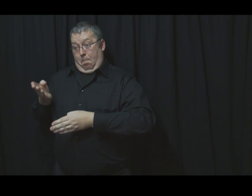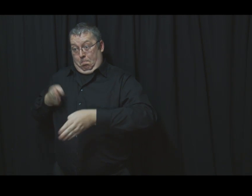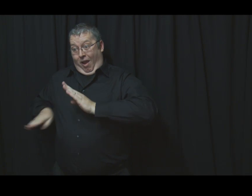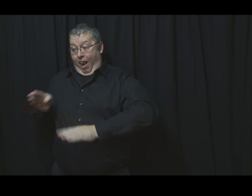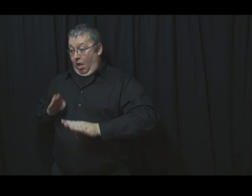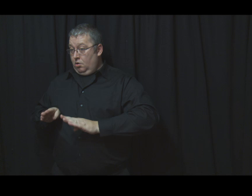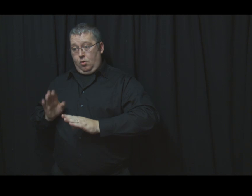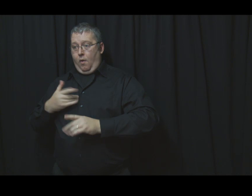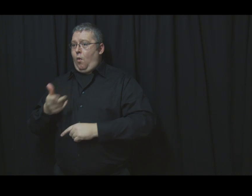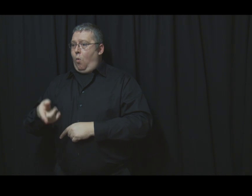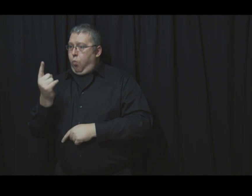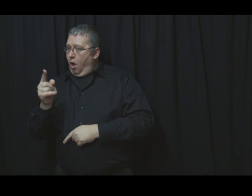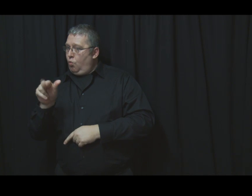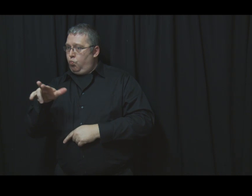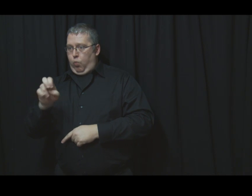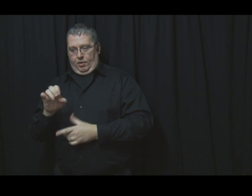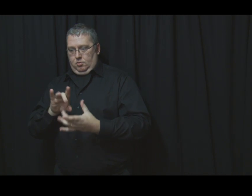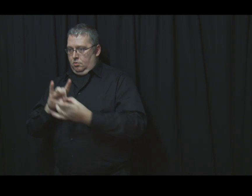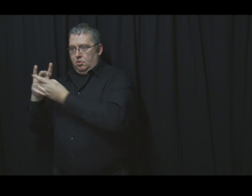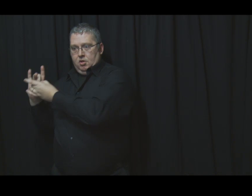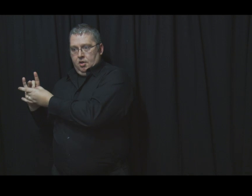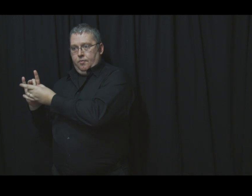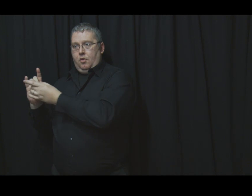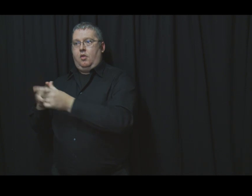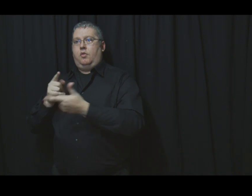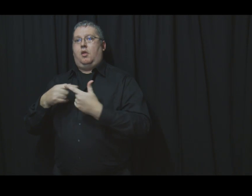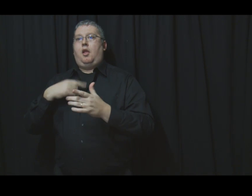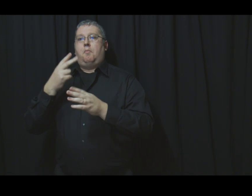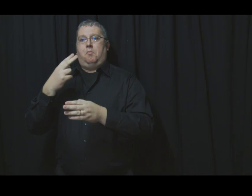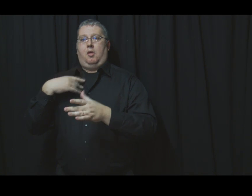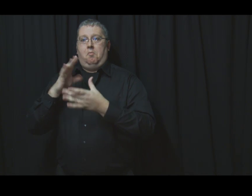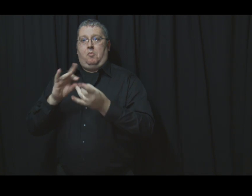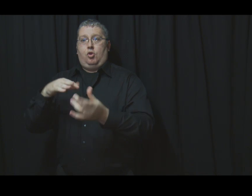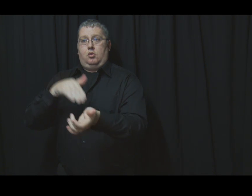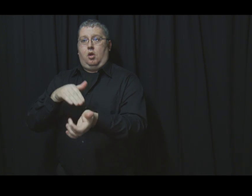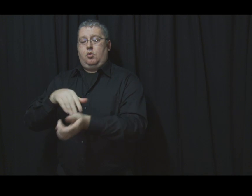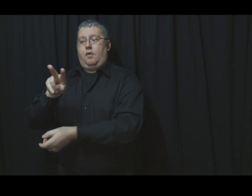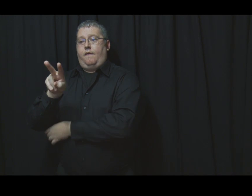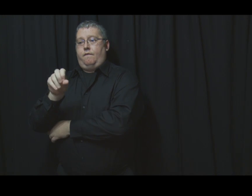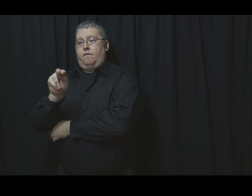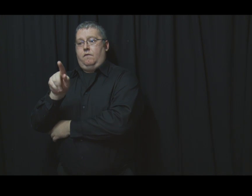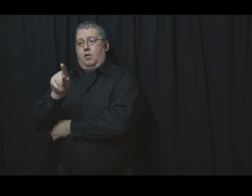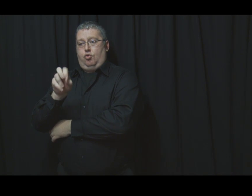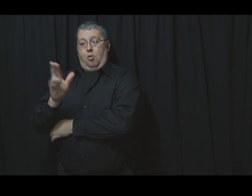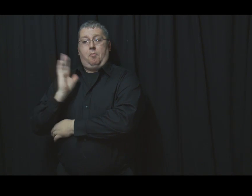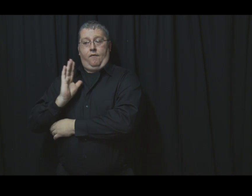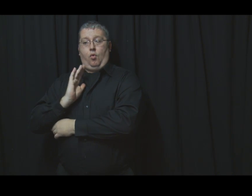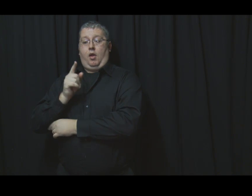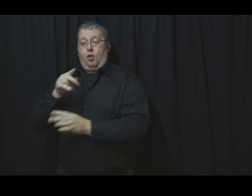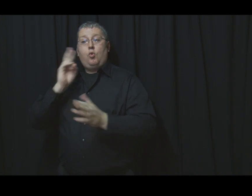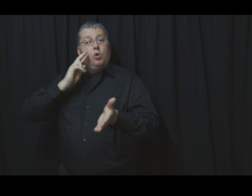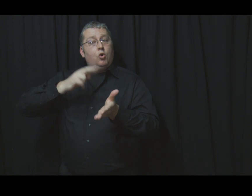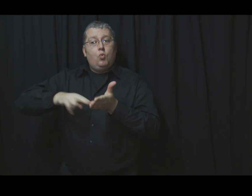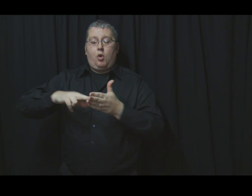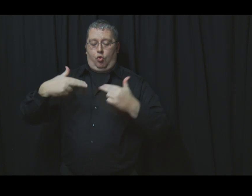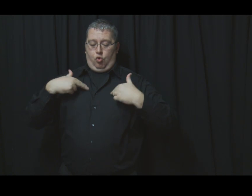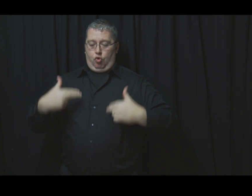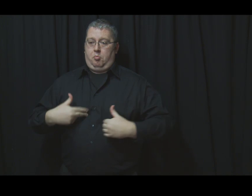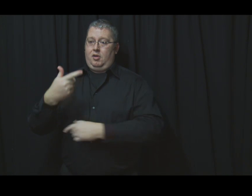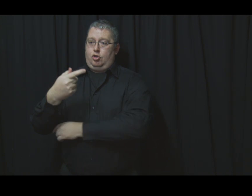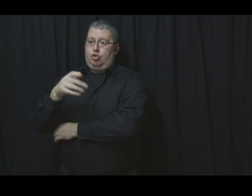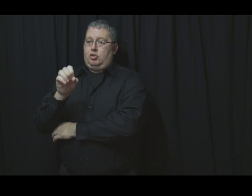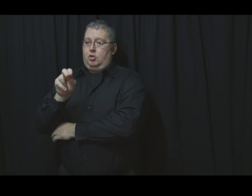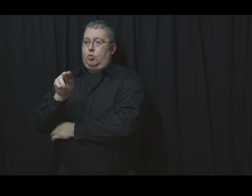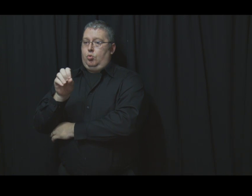of humans. Well, I mentioned Dr. Venter before, and he was a researcher with the Human Genome Project, and you'll remember in the